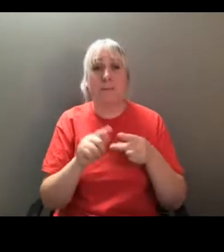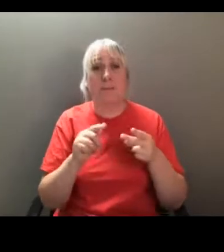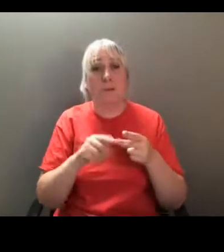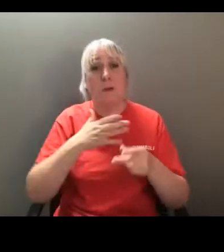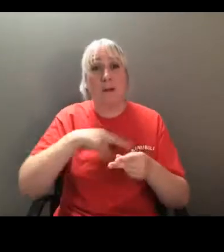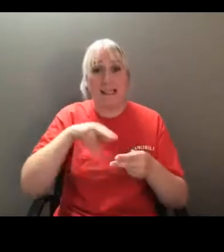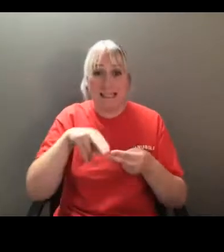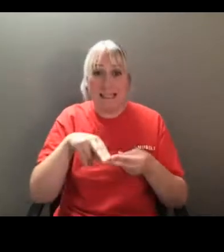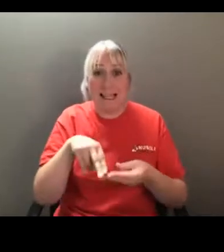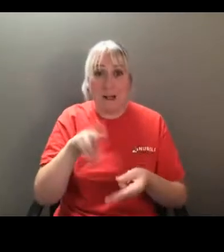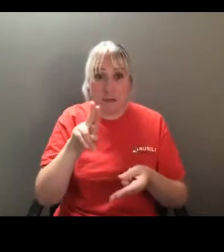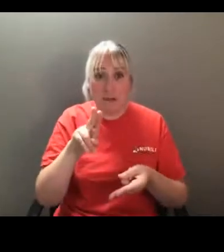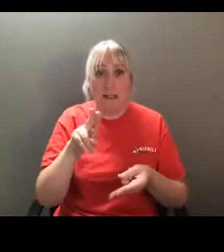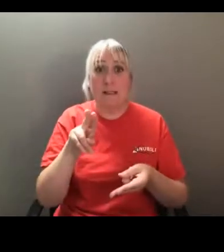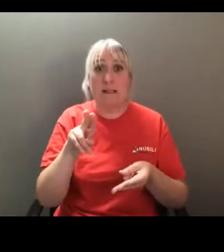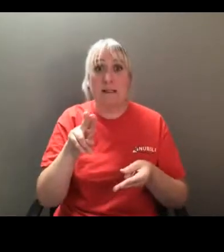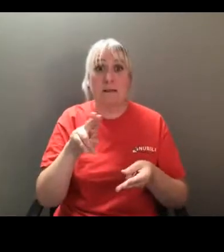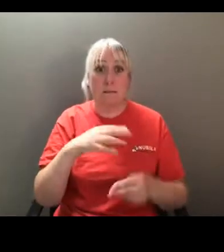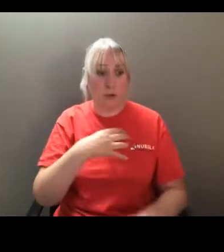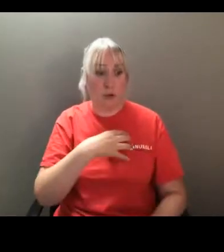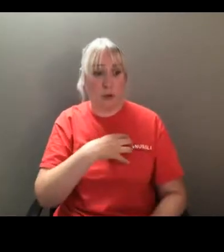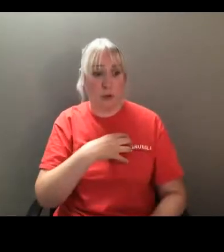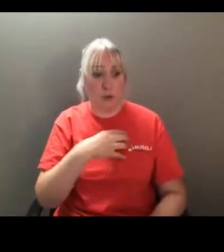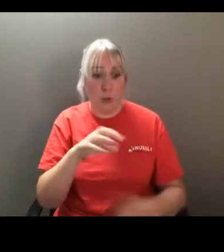increased unionisation